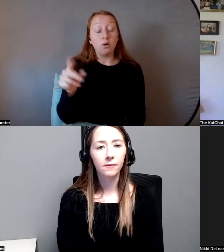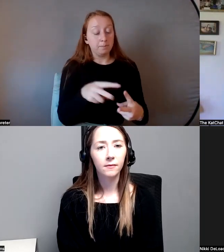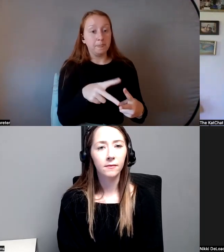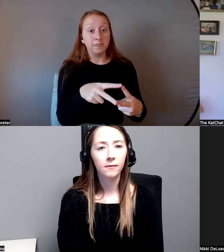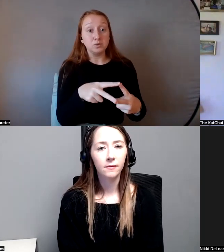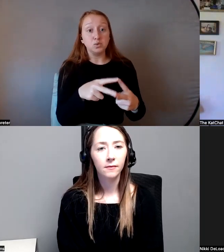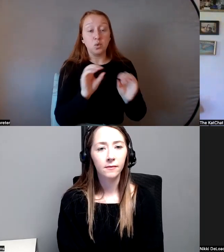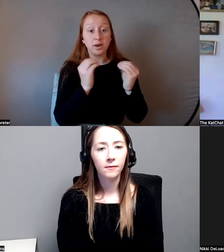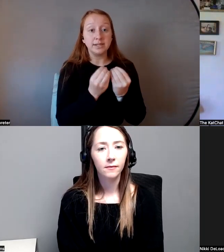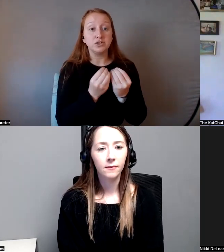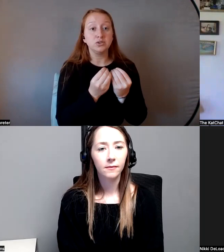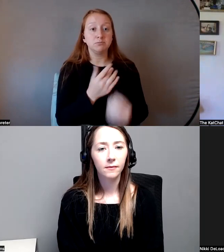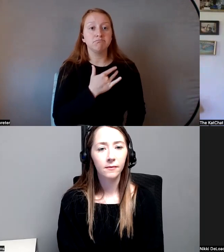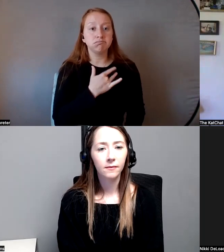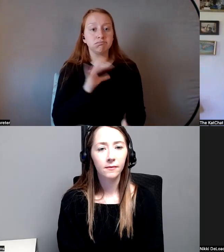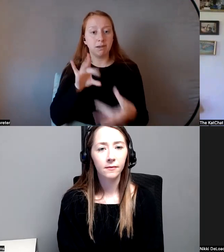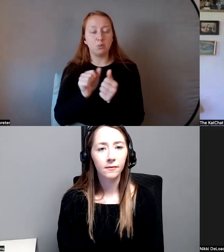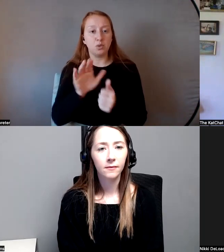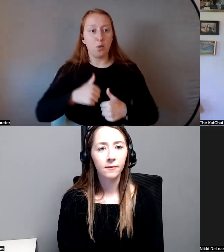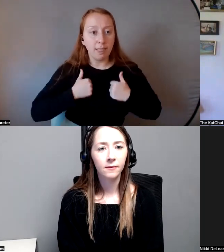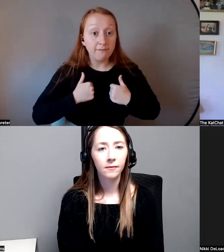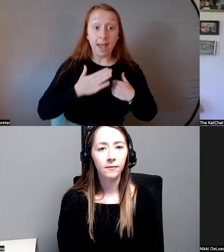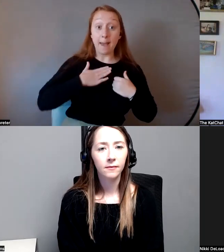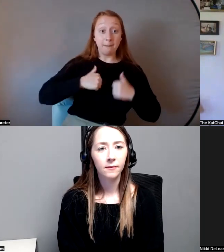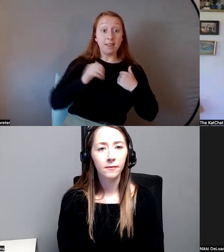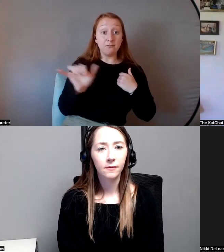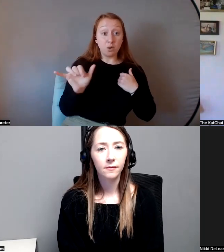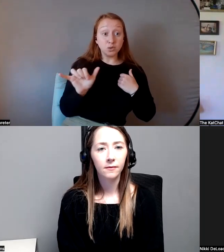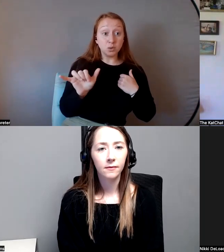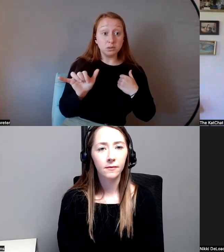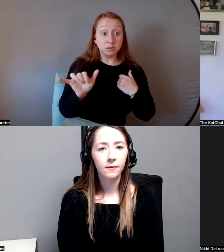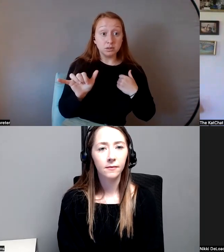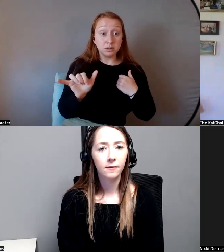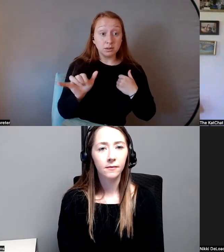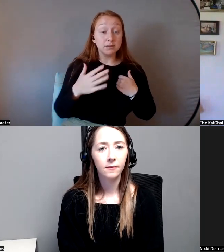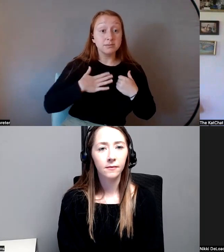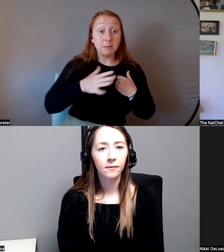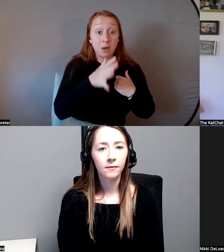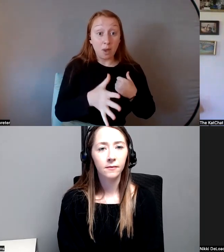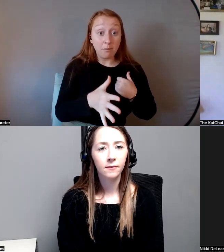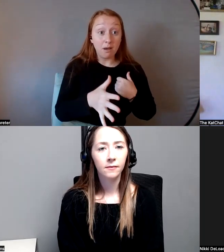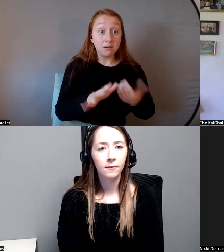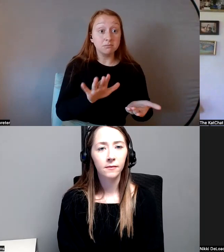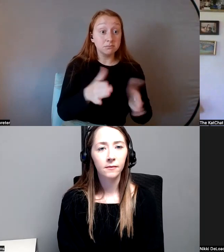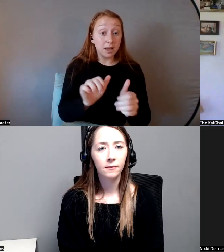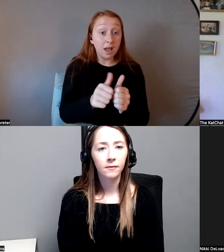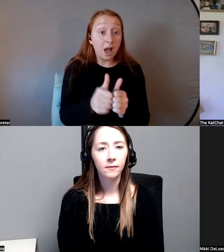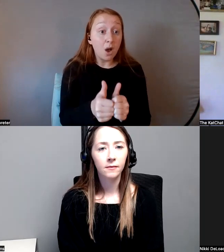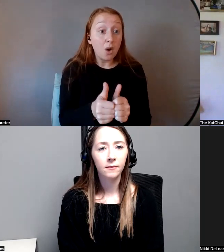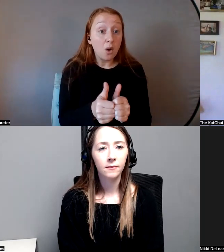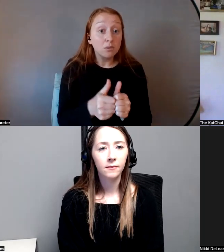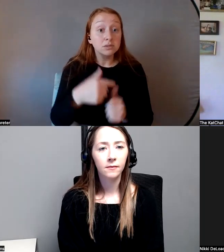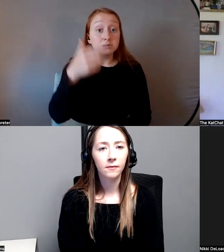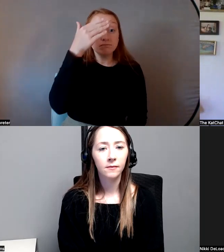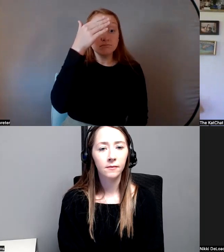dear to the life and my life too, because apparently my grandmother passed with severe